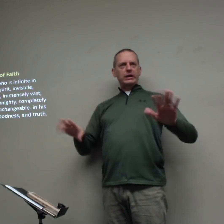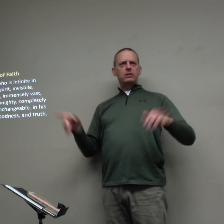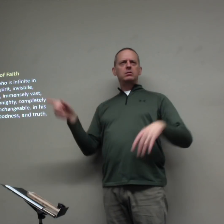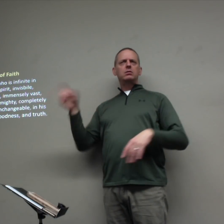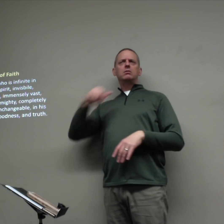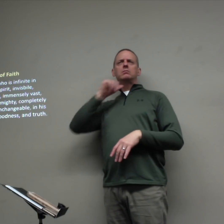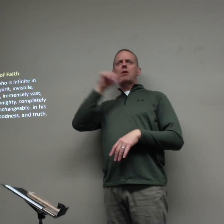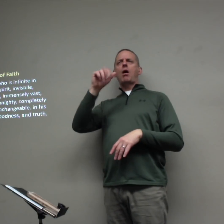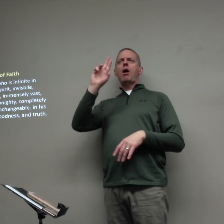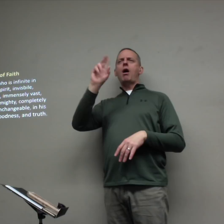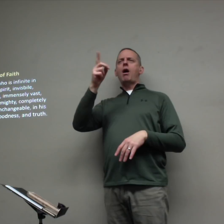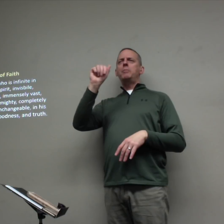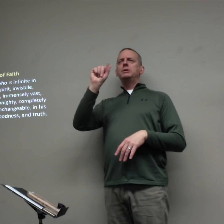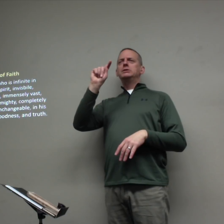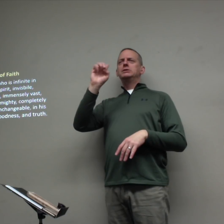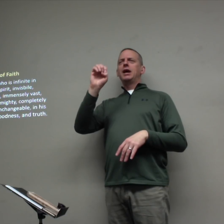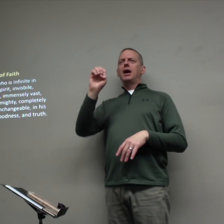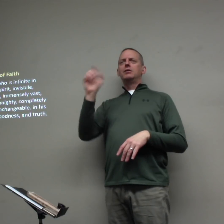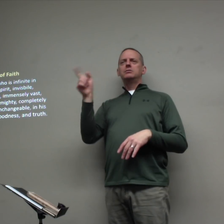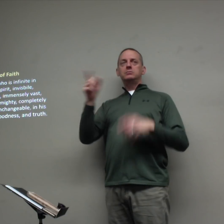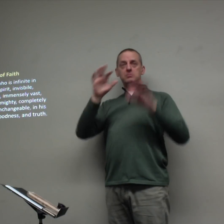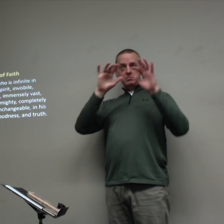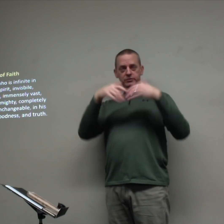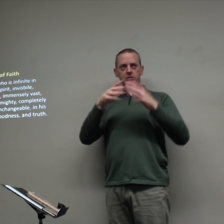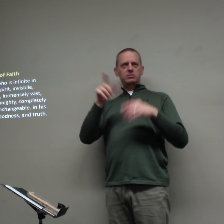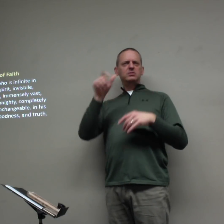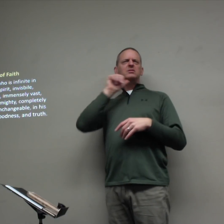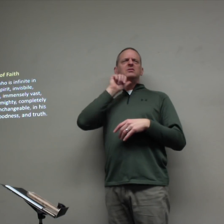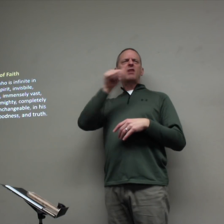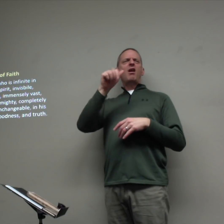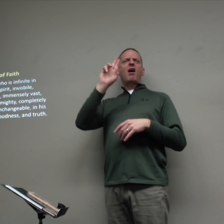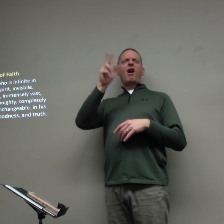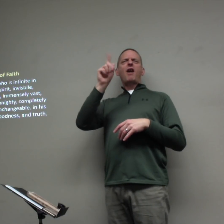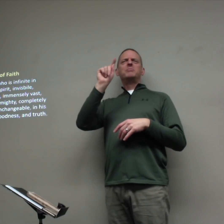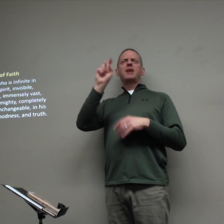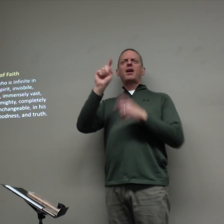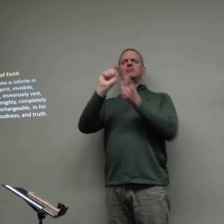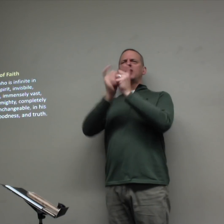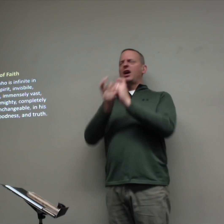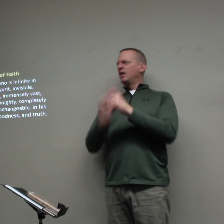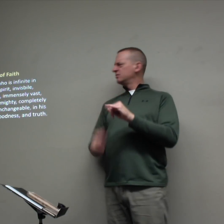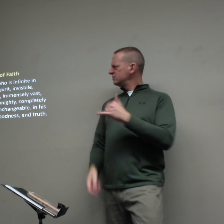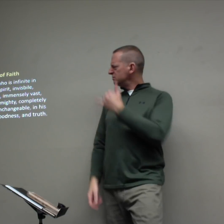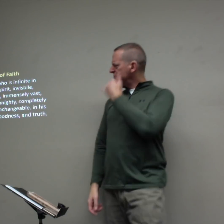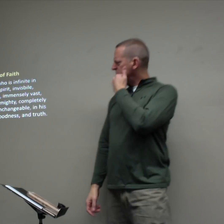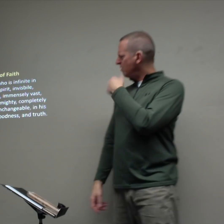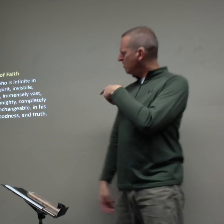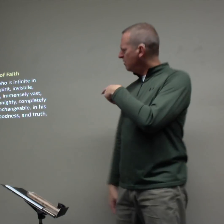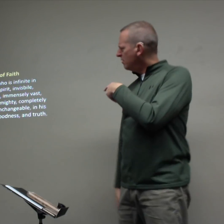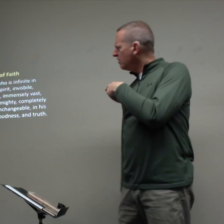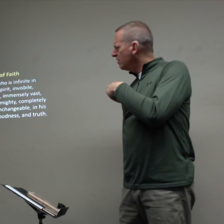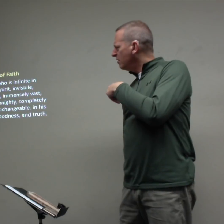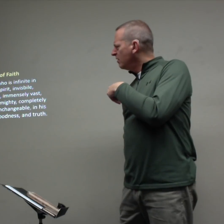I already fixed it, but it didn't update. It didn't update the changes.